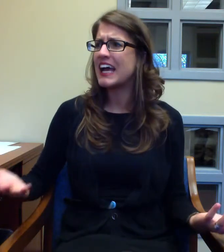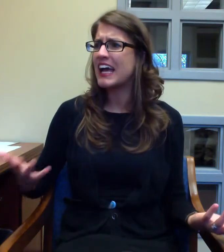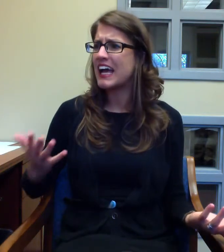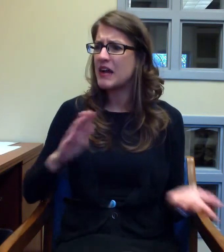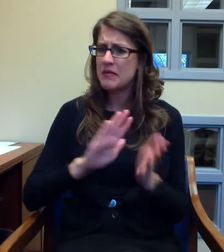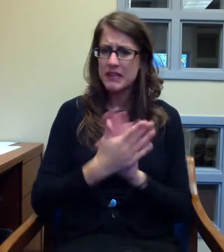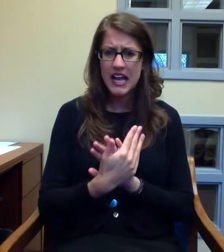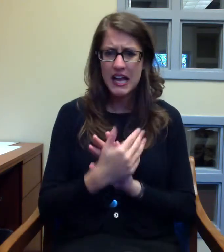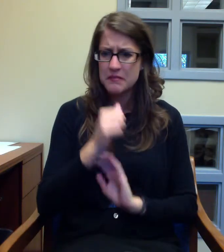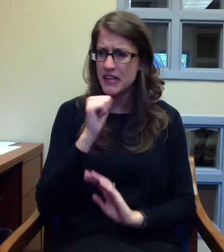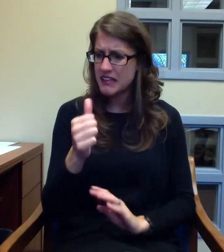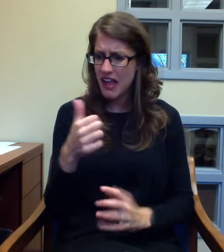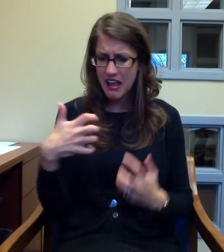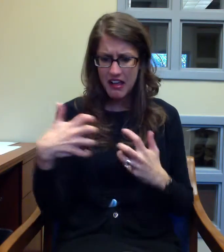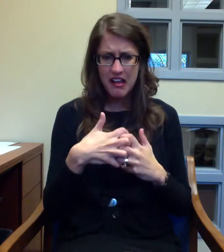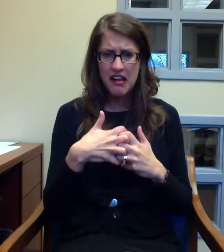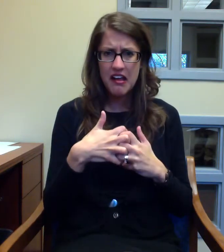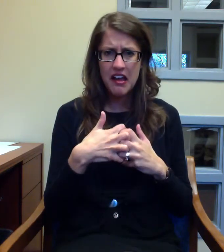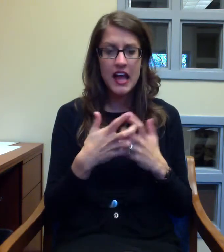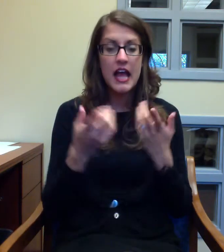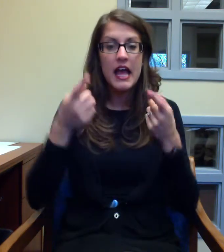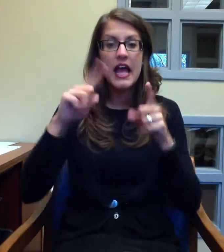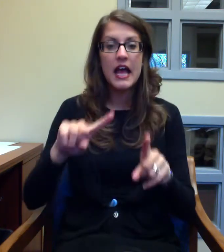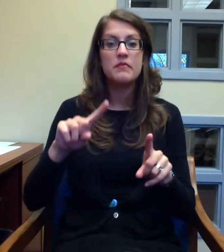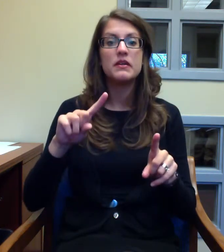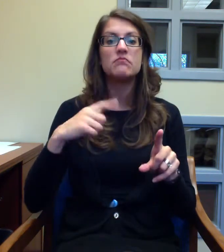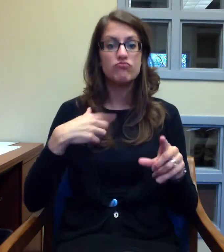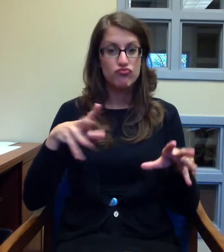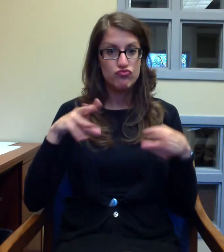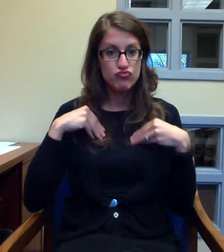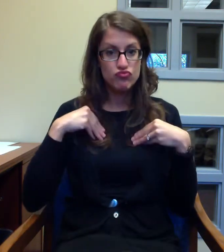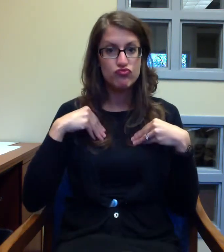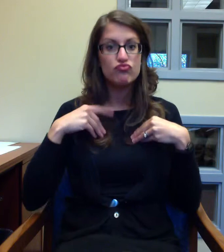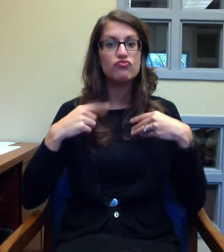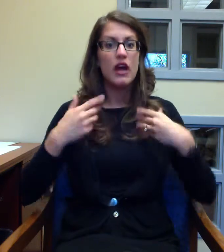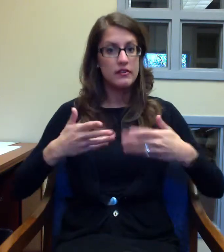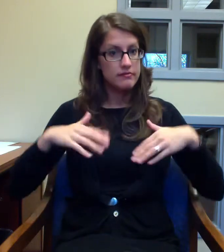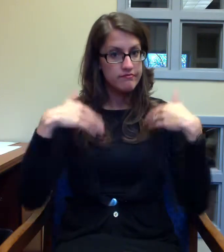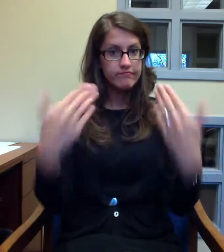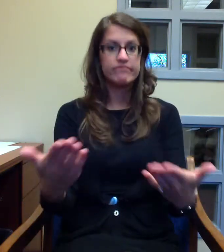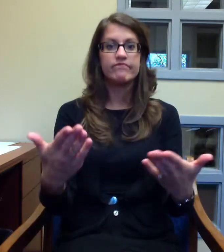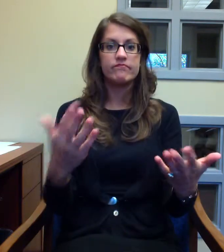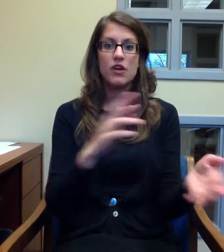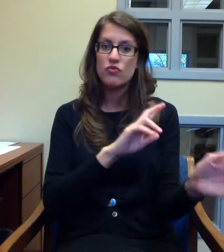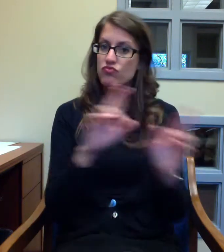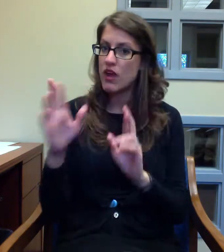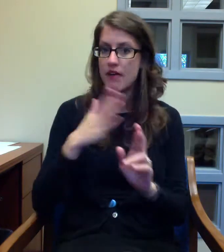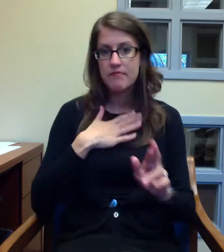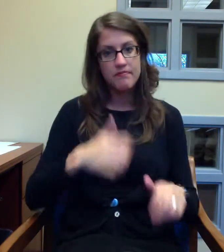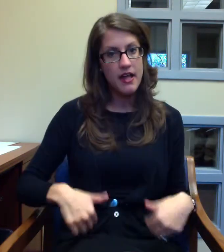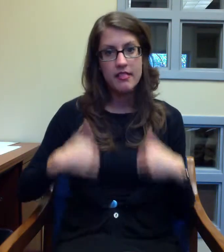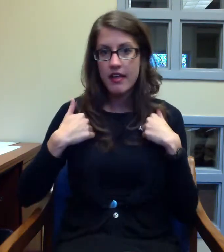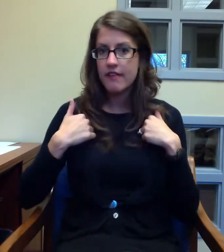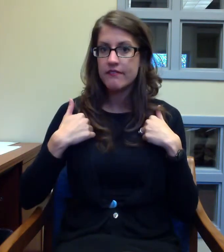And then I began living my life more fully. I began to enjoy my work,